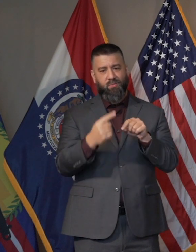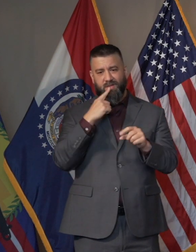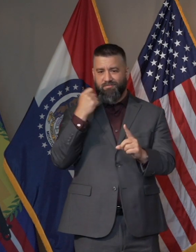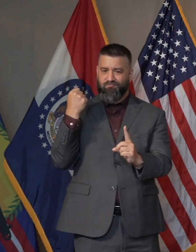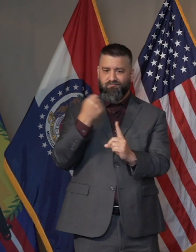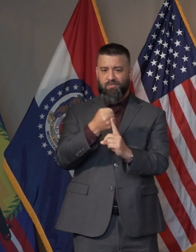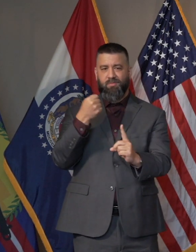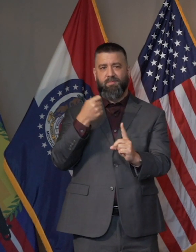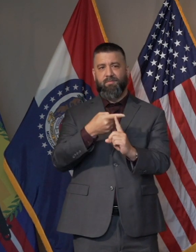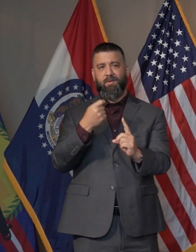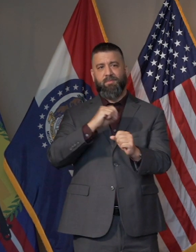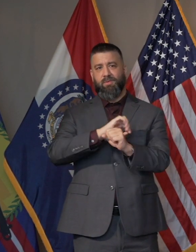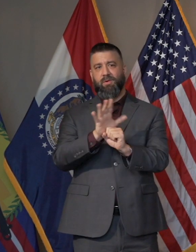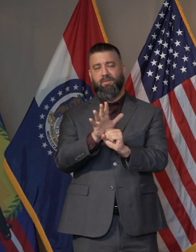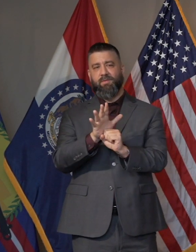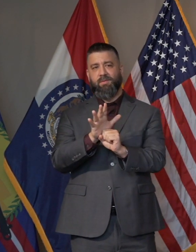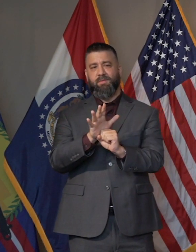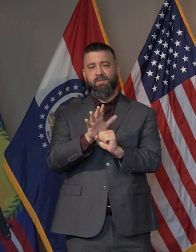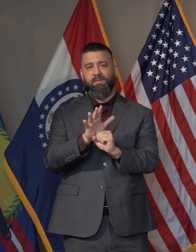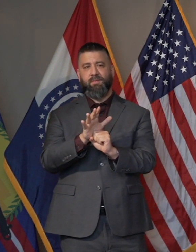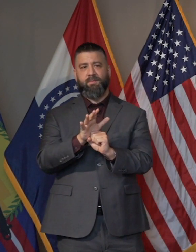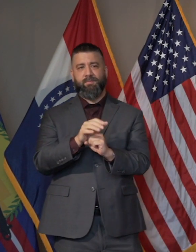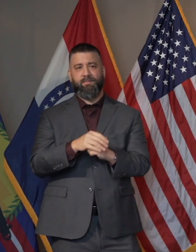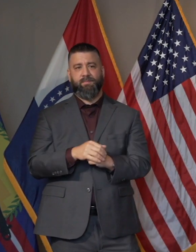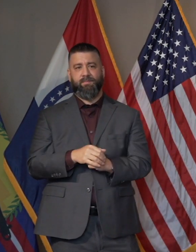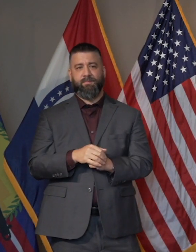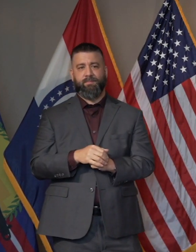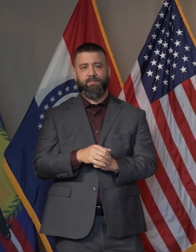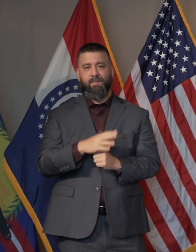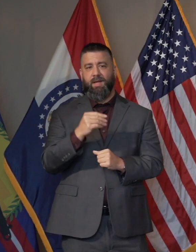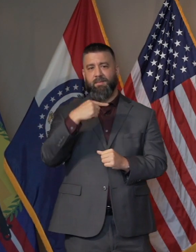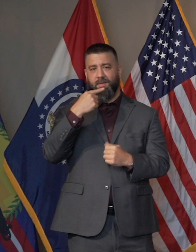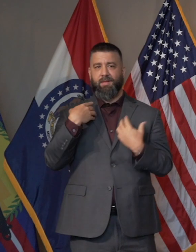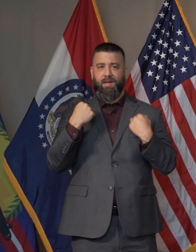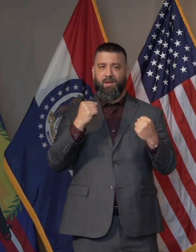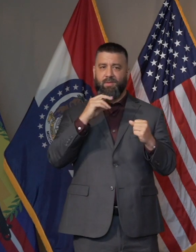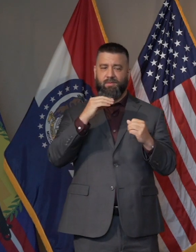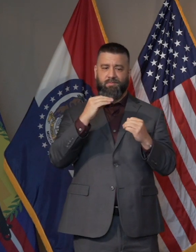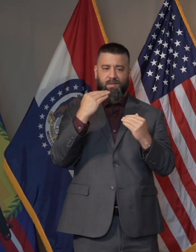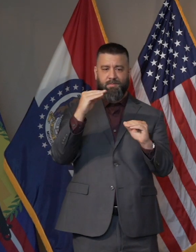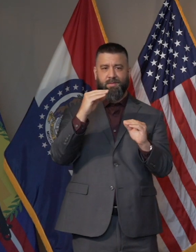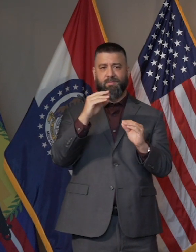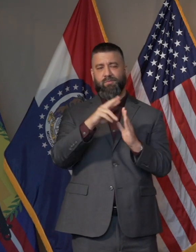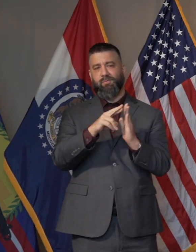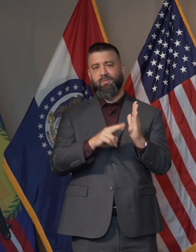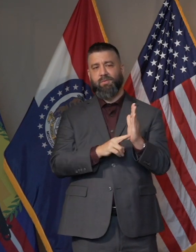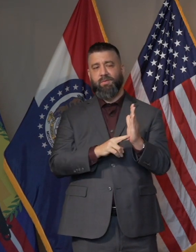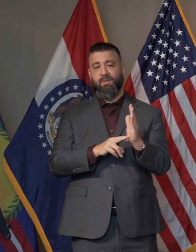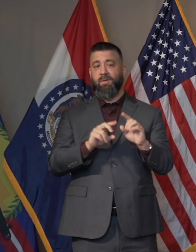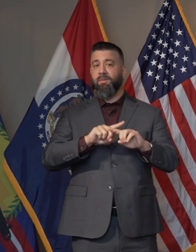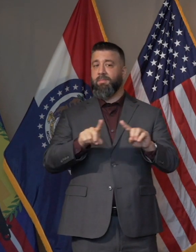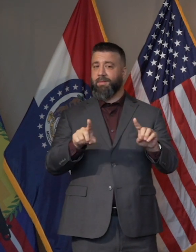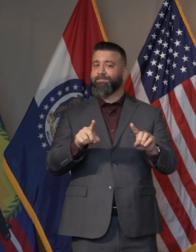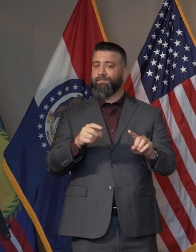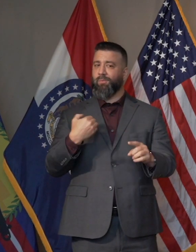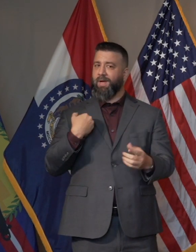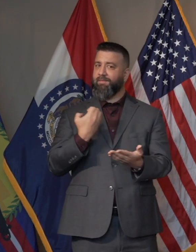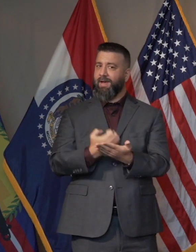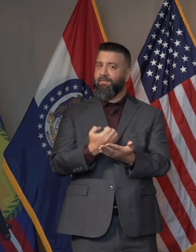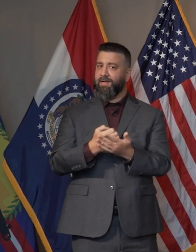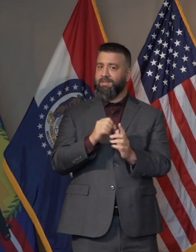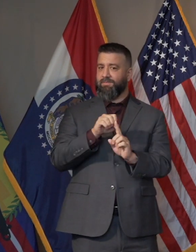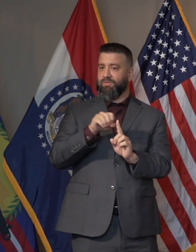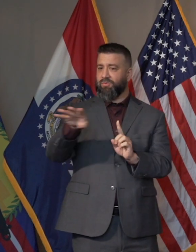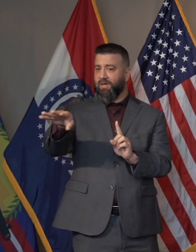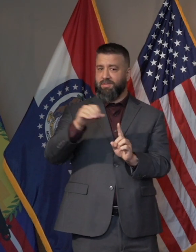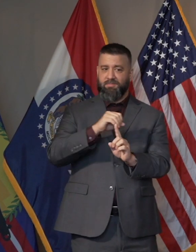impacted by COVID-19 and the public health restrictions. But there is evidence of transmission, and we can't